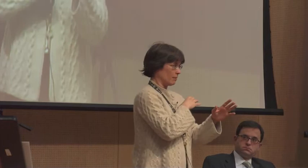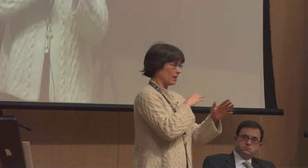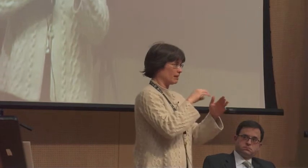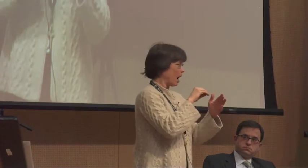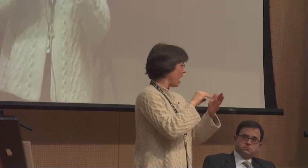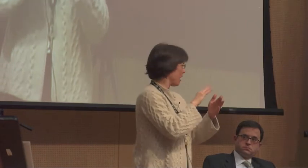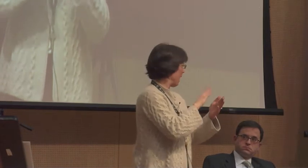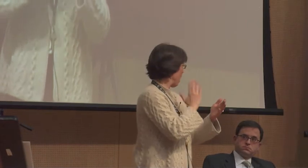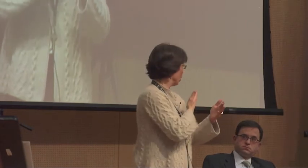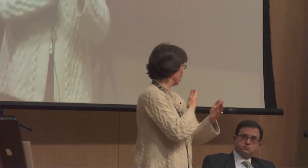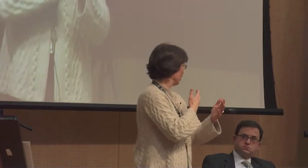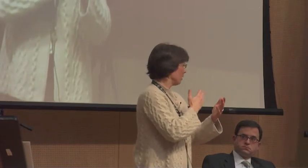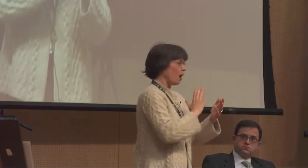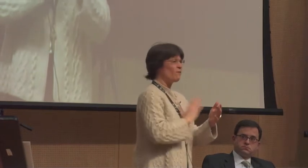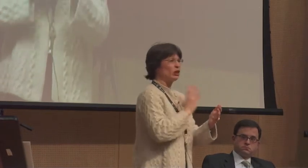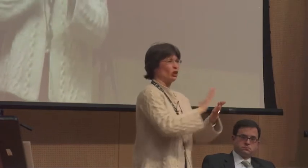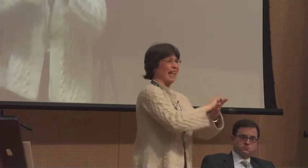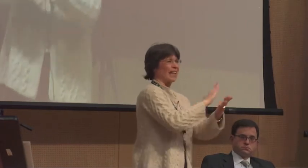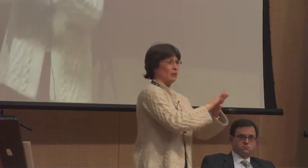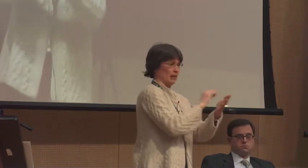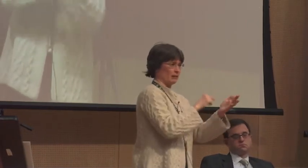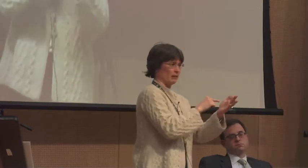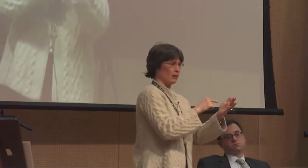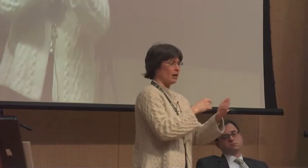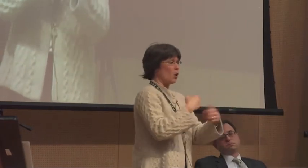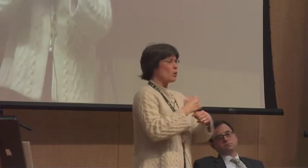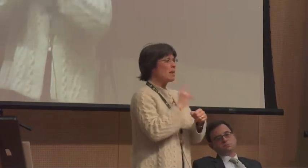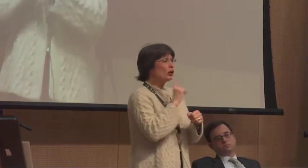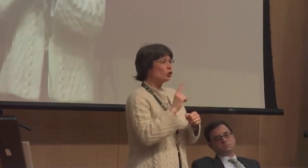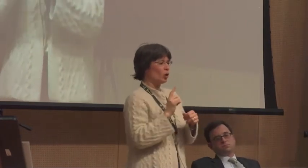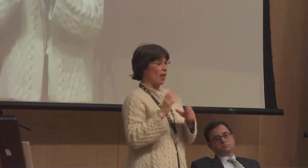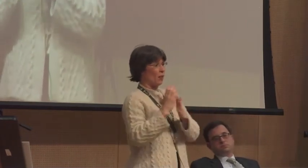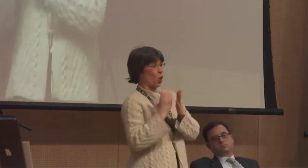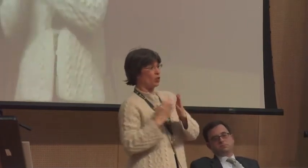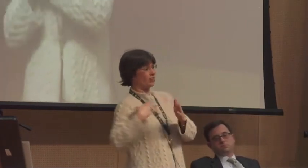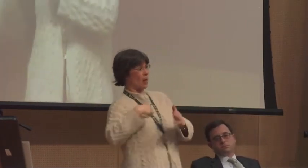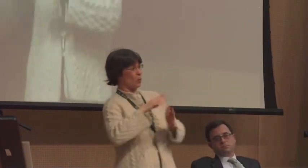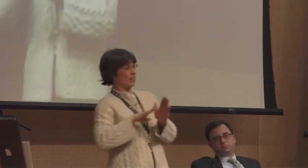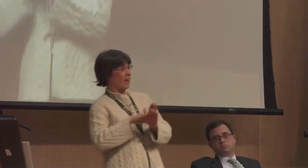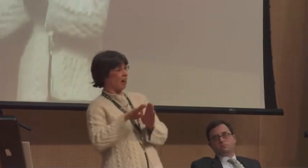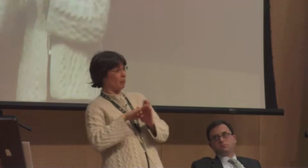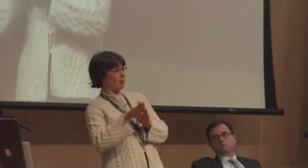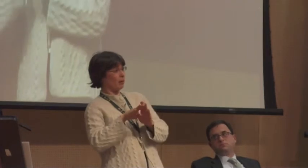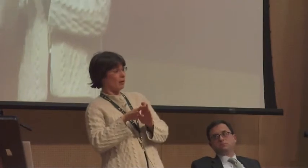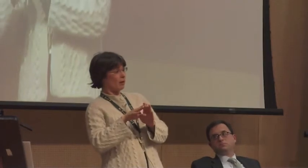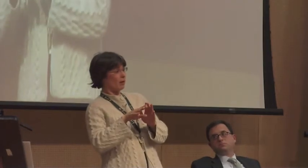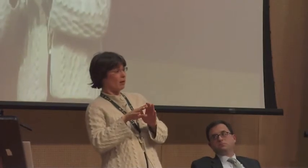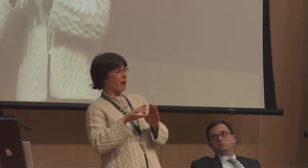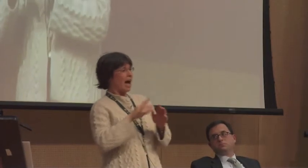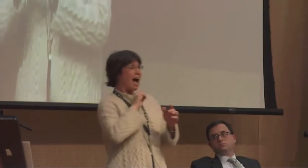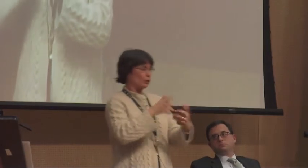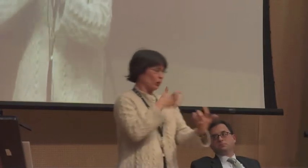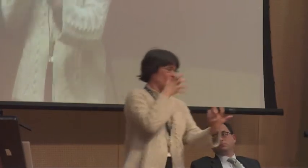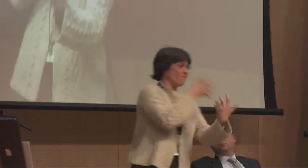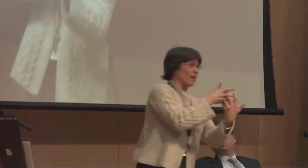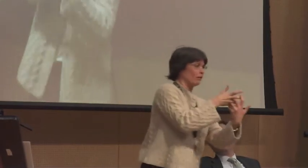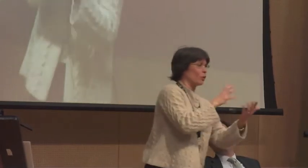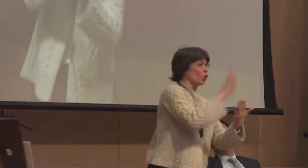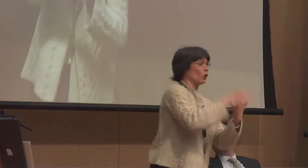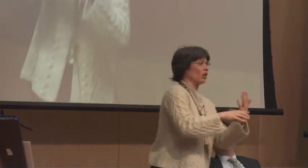It's on our official documents. We make sure that the courses that we develop actually fit the curriculum